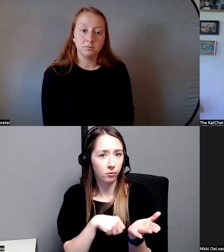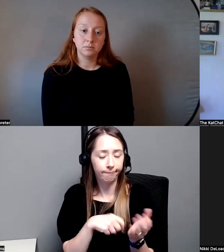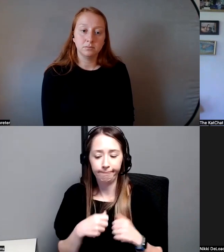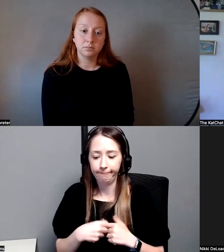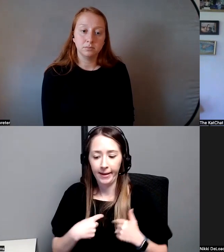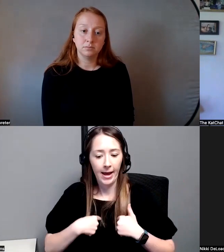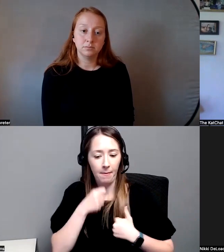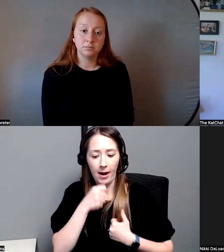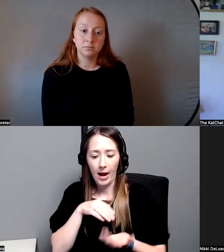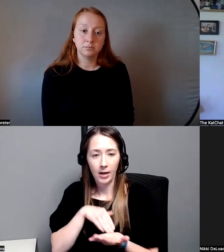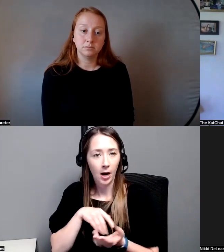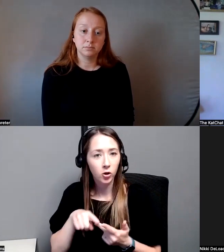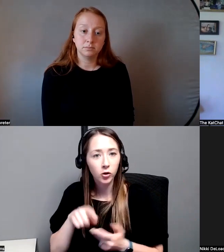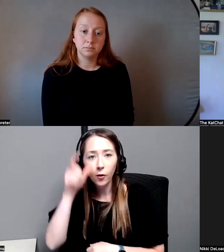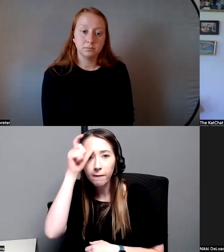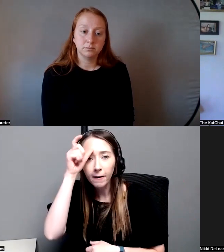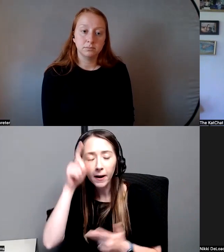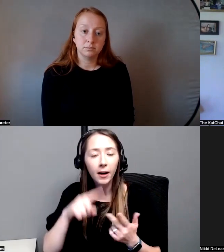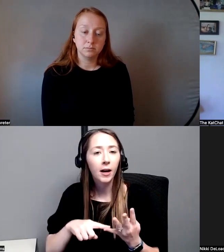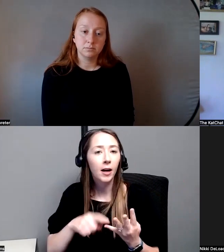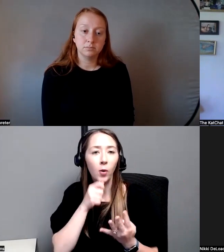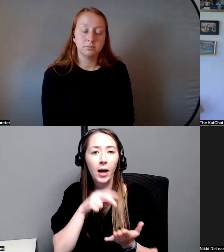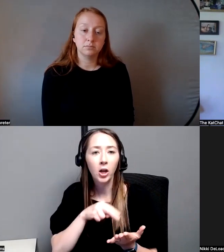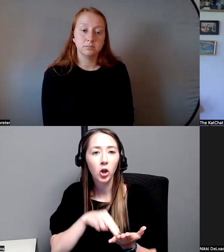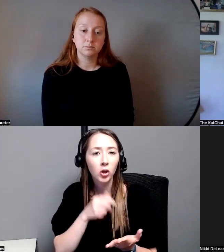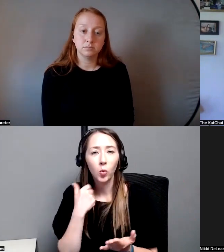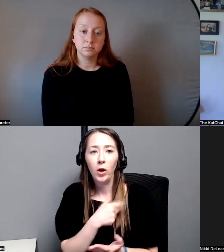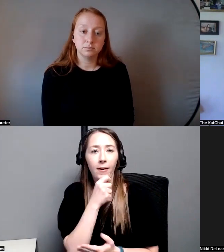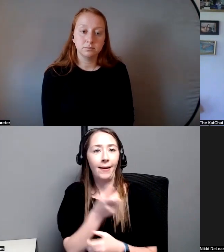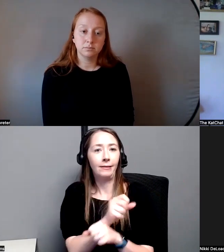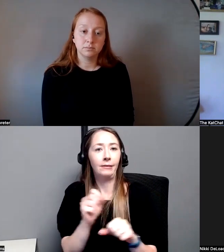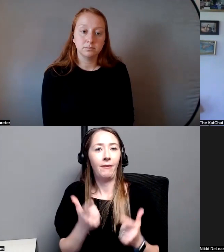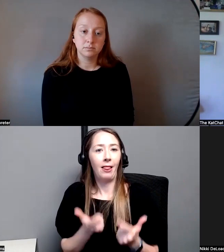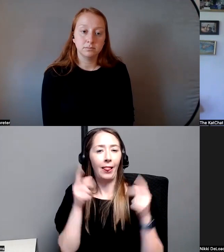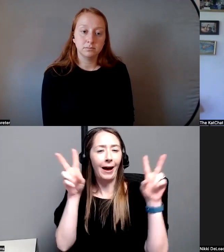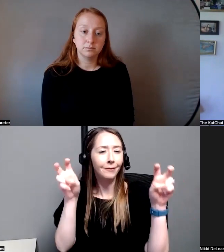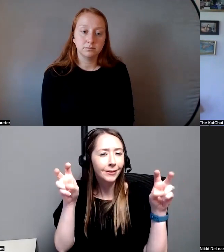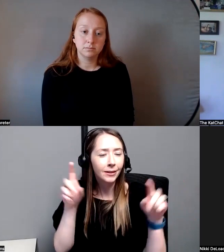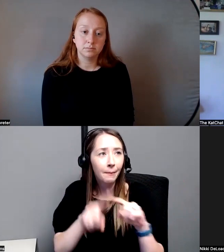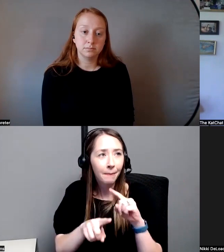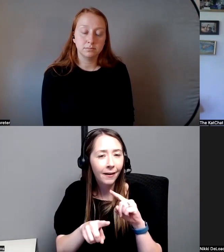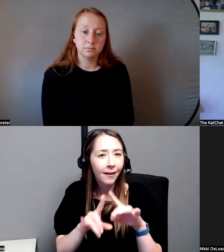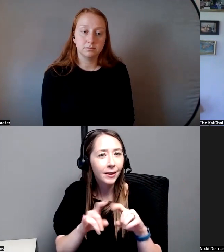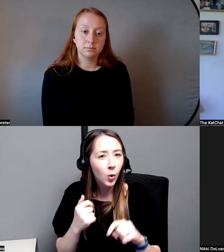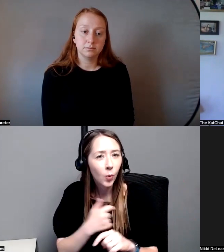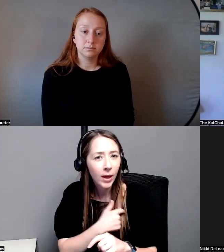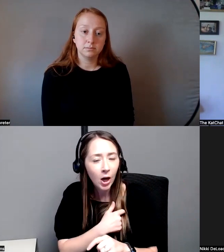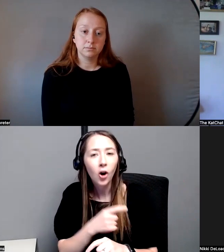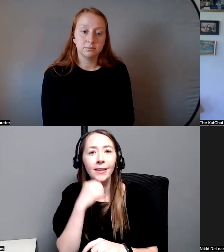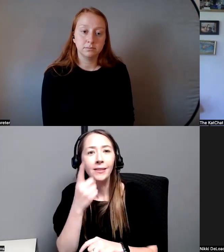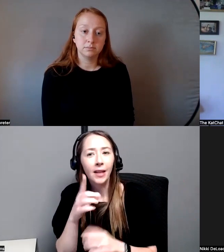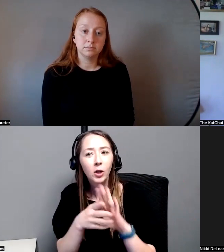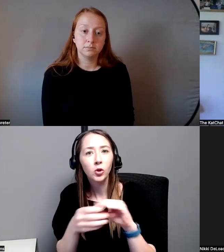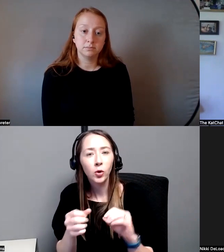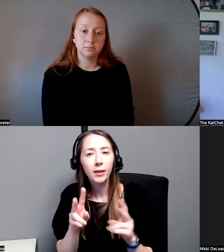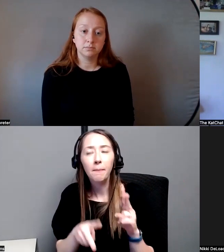or firefighters or nurses. Like, we're not saving lives, but we are telling stories that